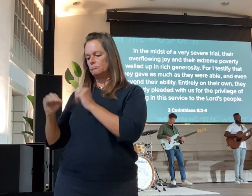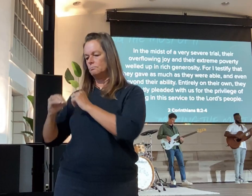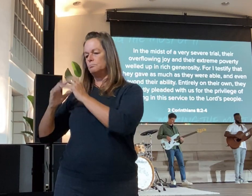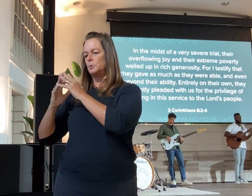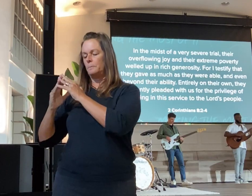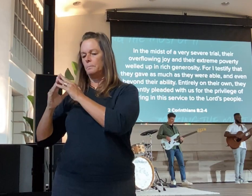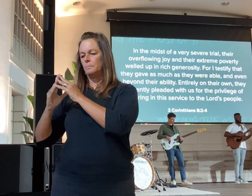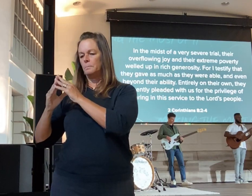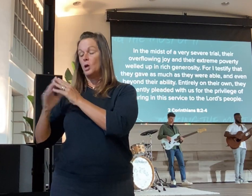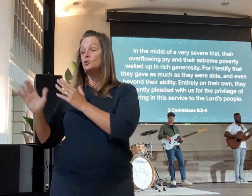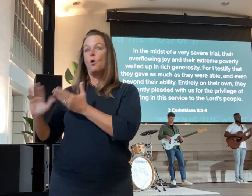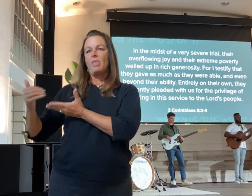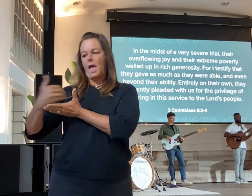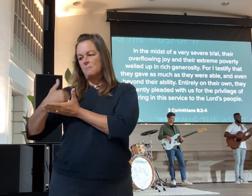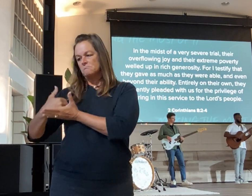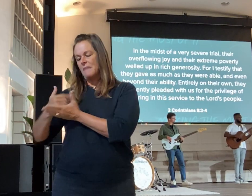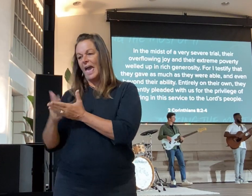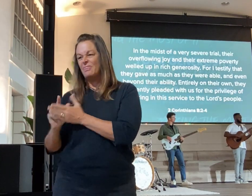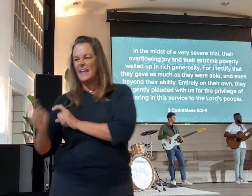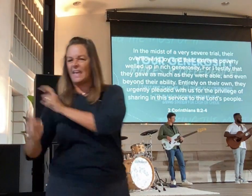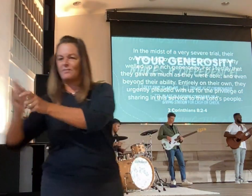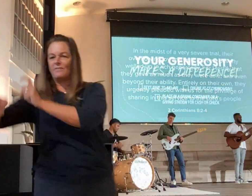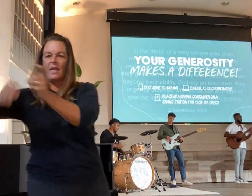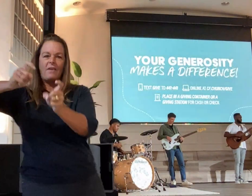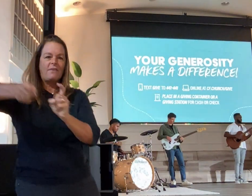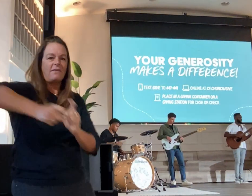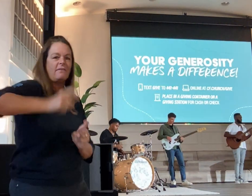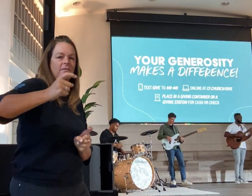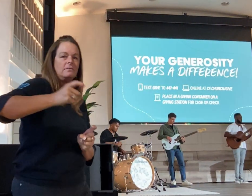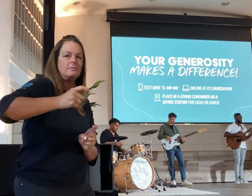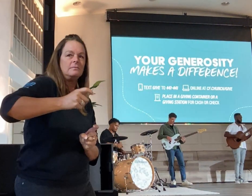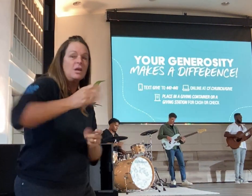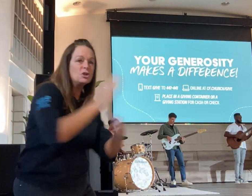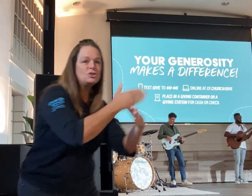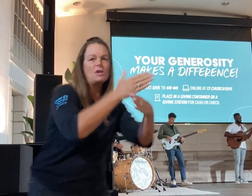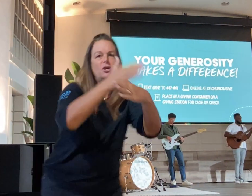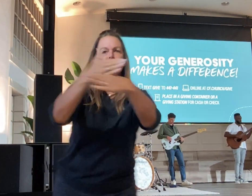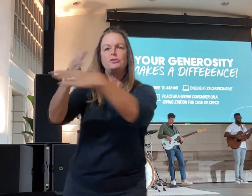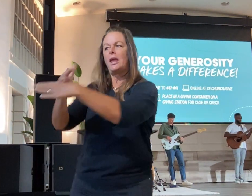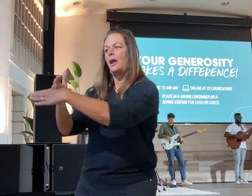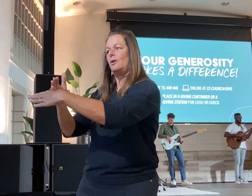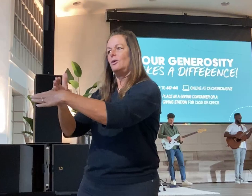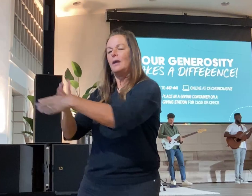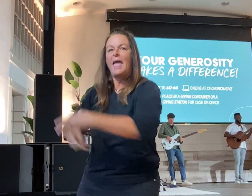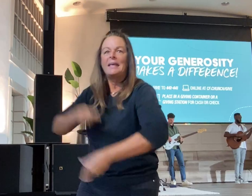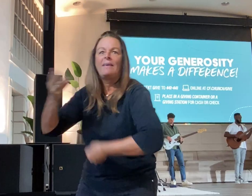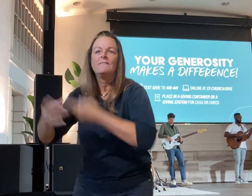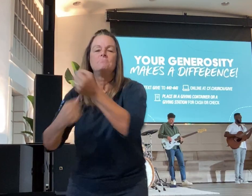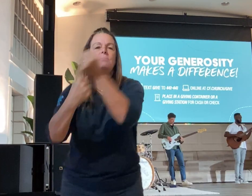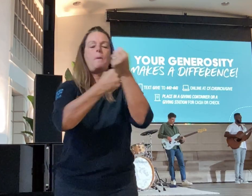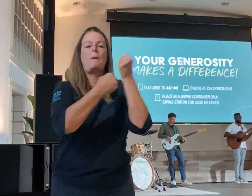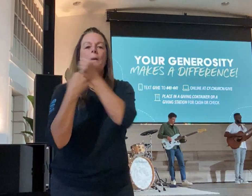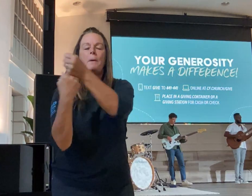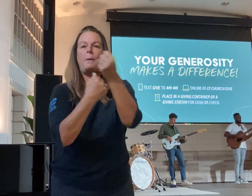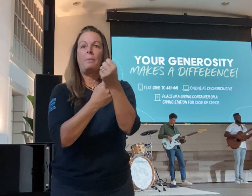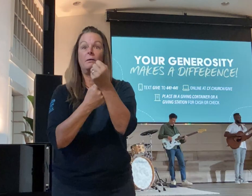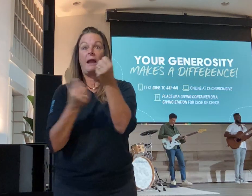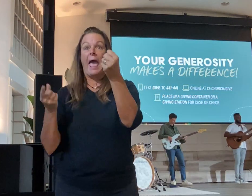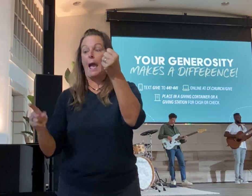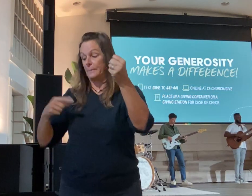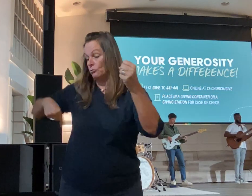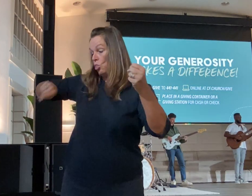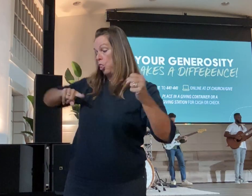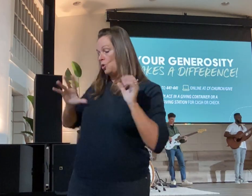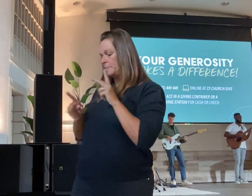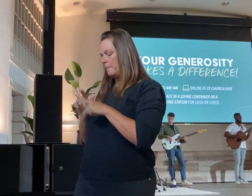wealth of generosity on their part. I can testify that according to their ability and even beyond their ability, of their